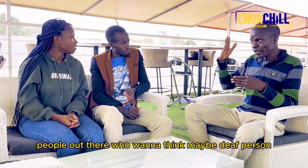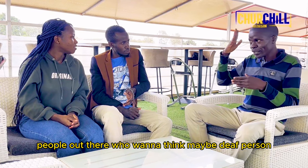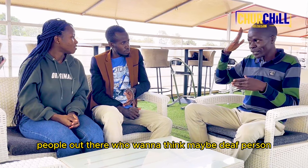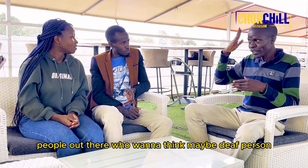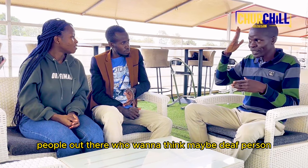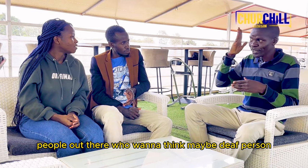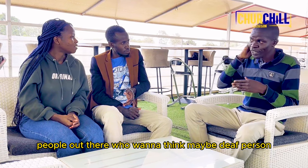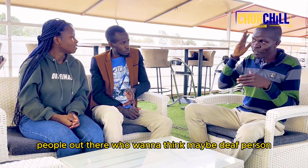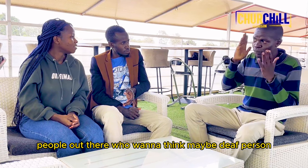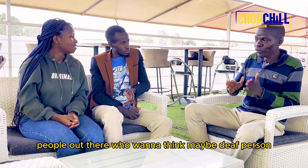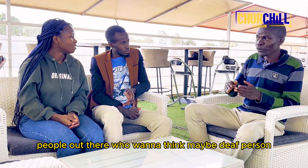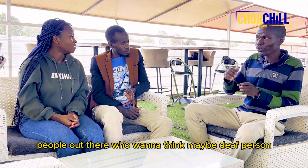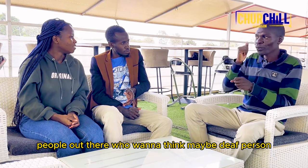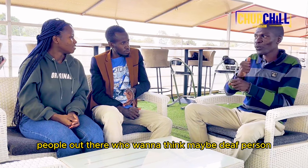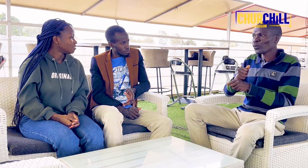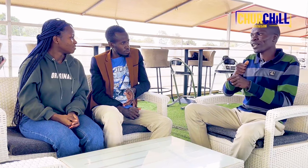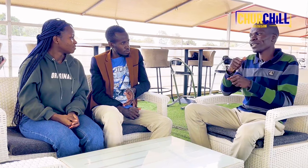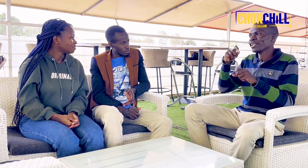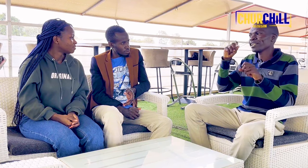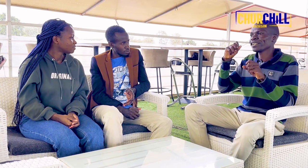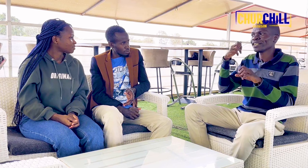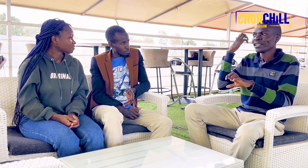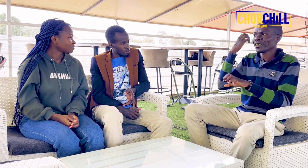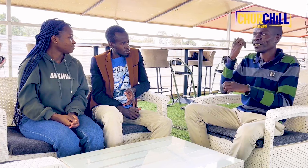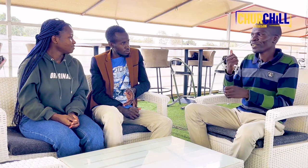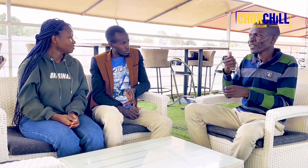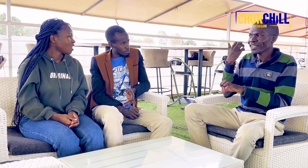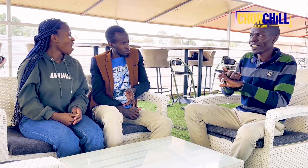deaf person to work hard?